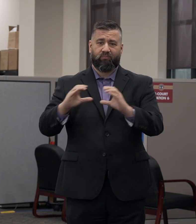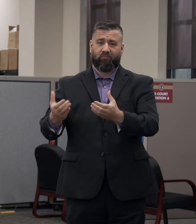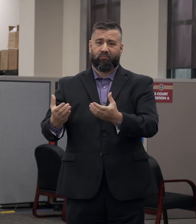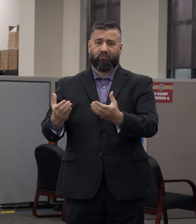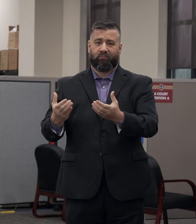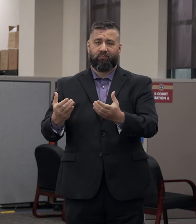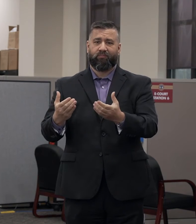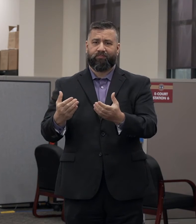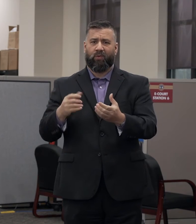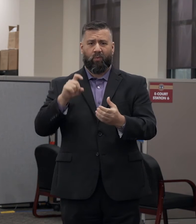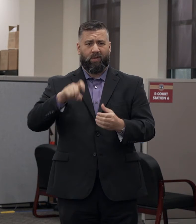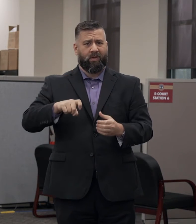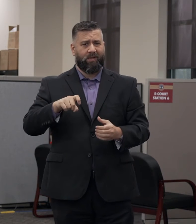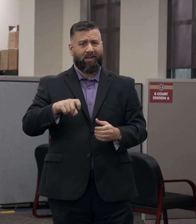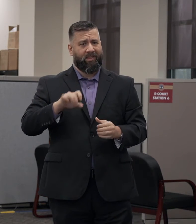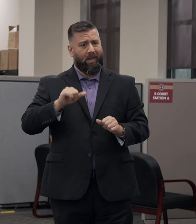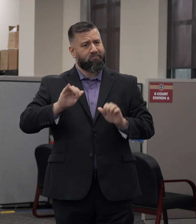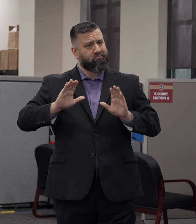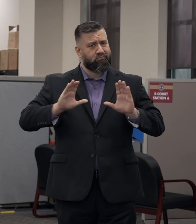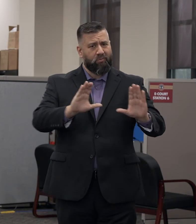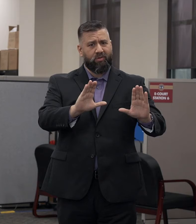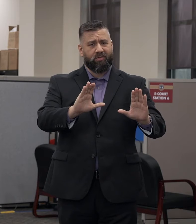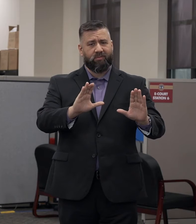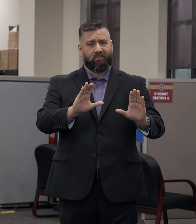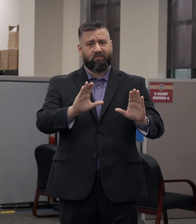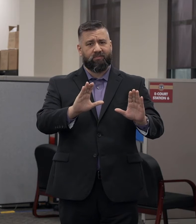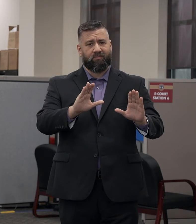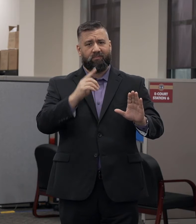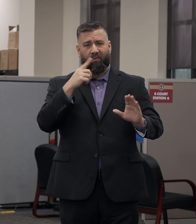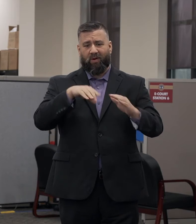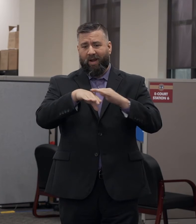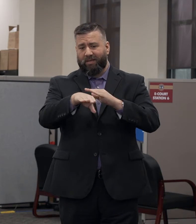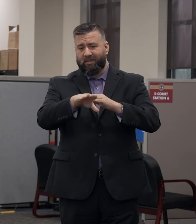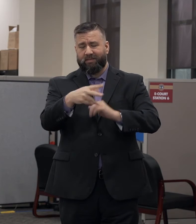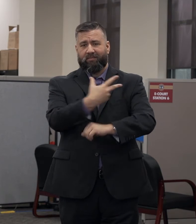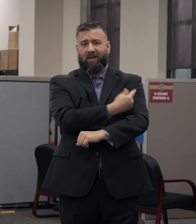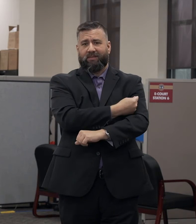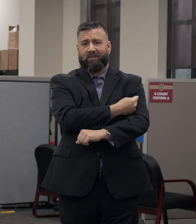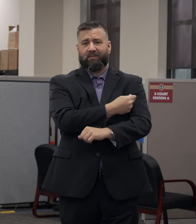greater access and greater vaccine acceptance is critical.